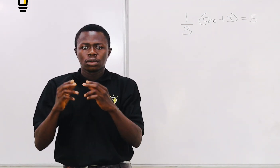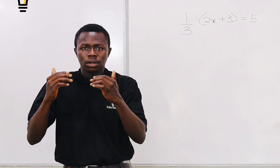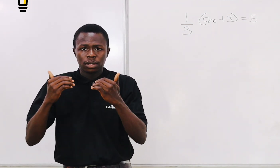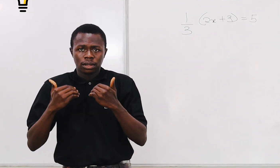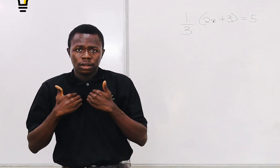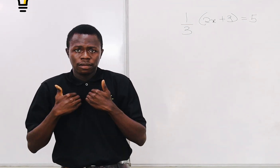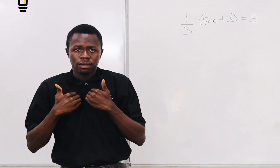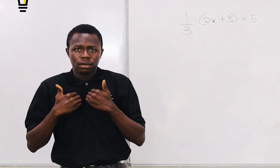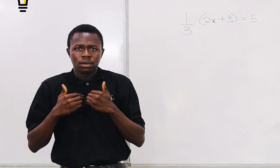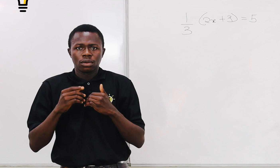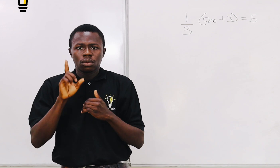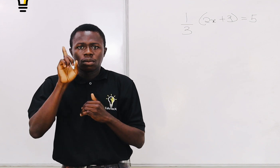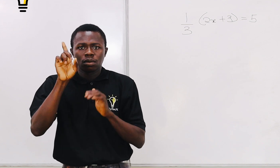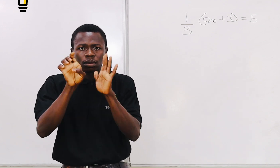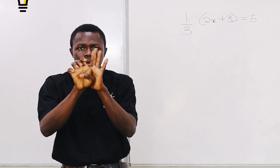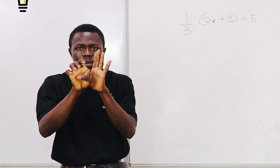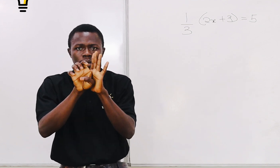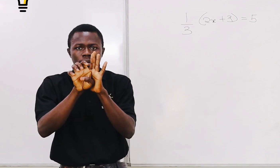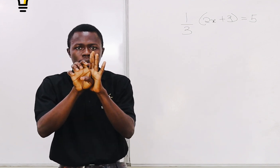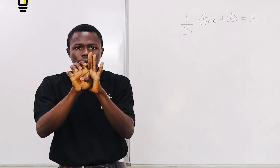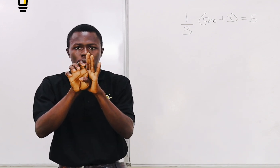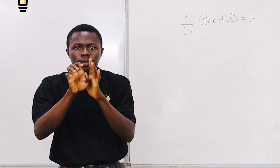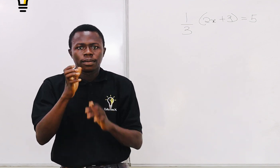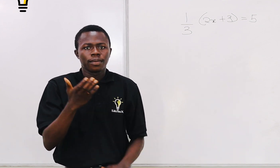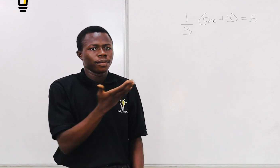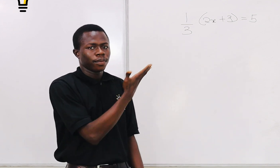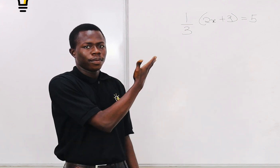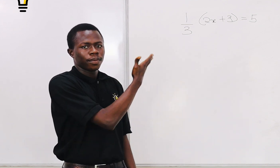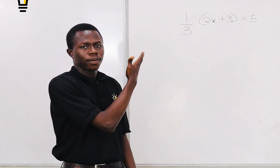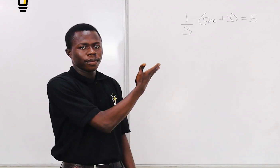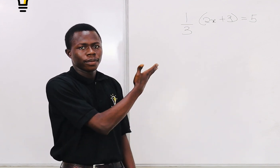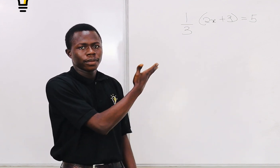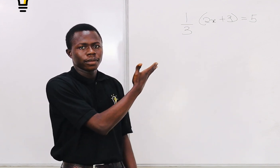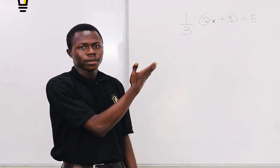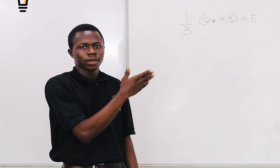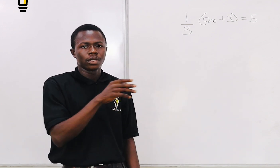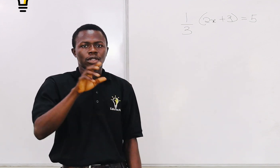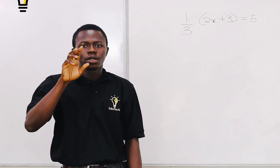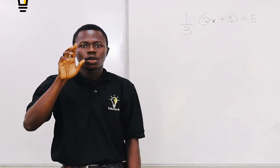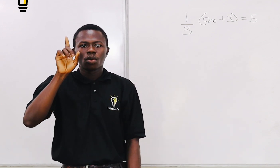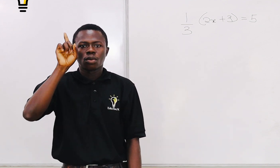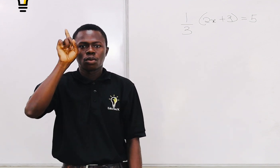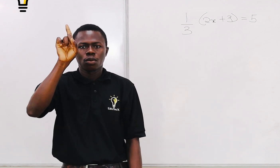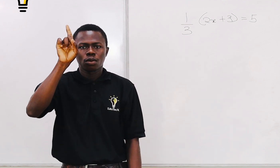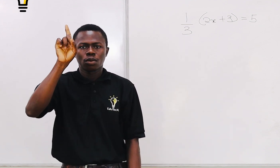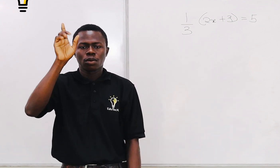So you can have an example like the one you see on the board. That is